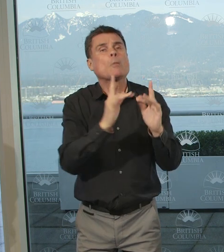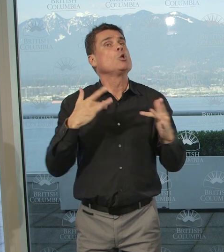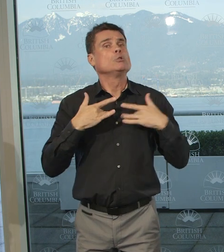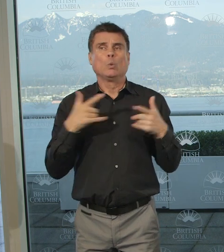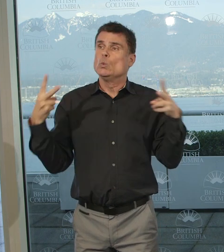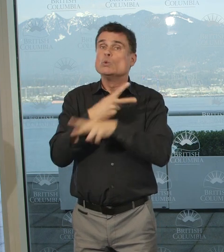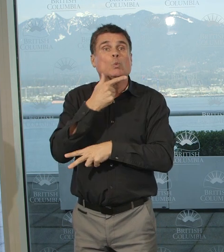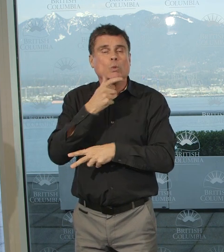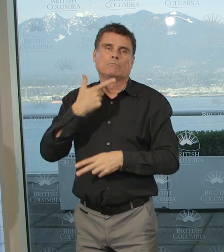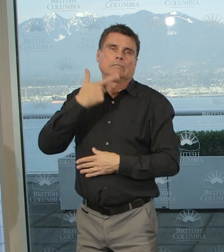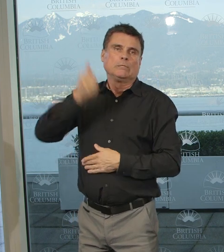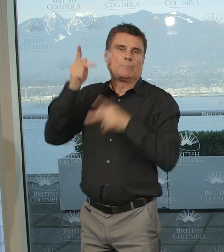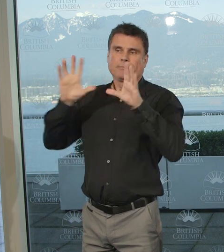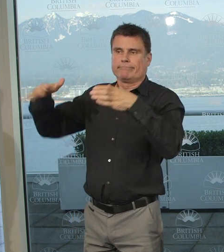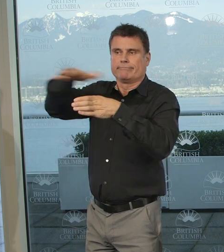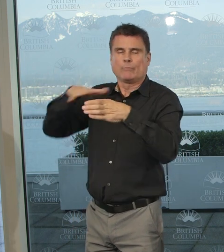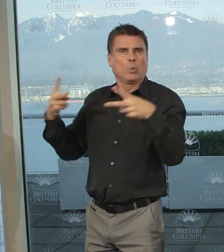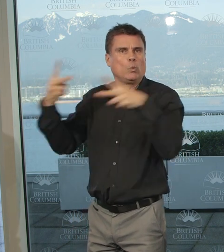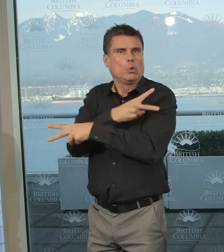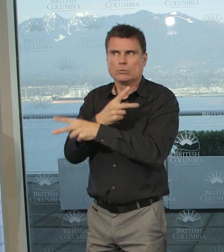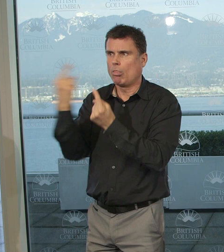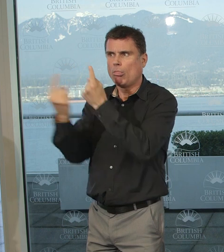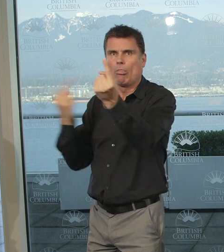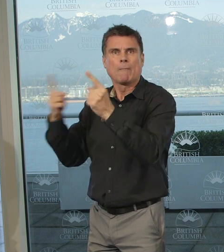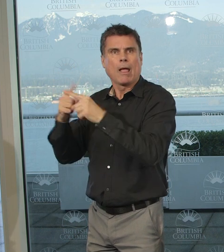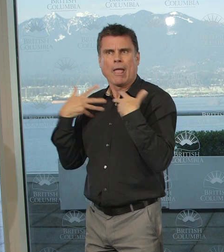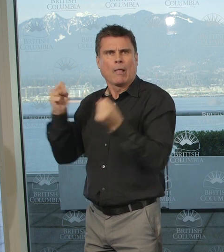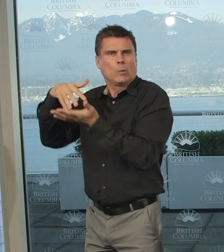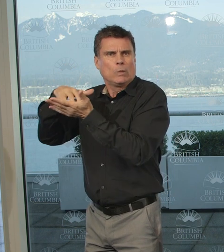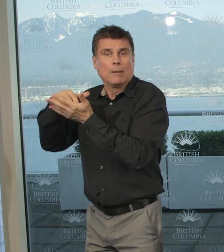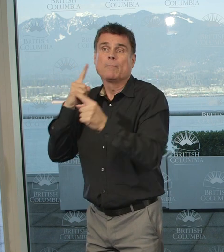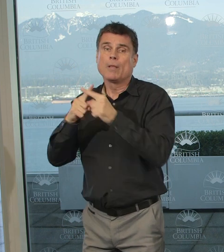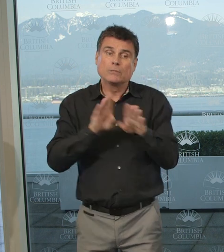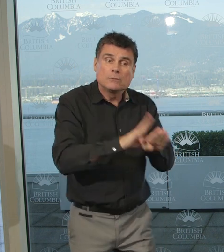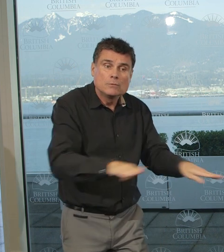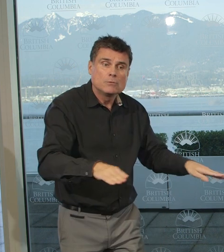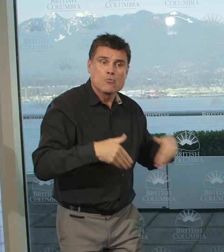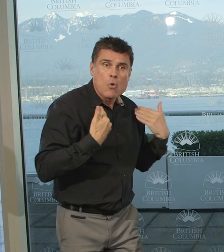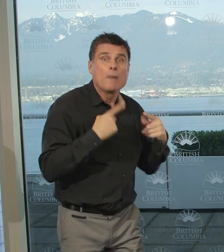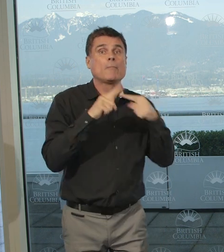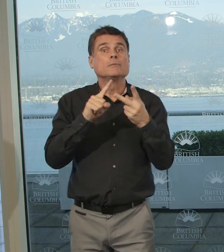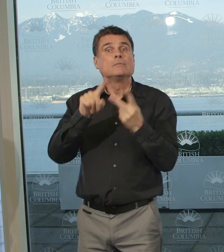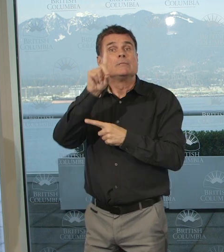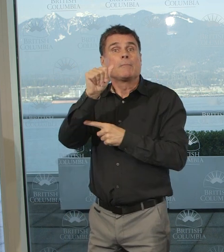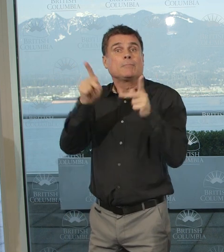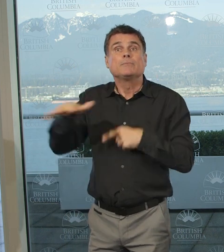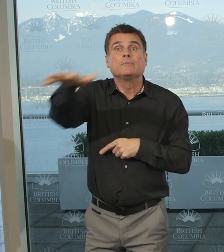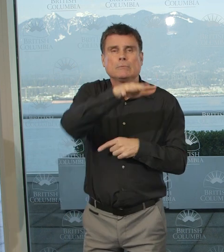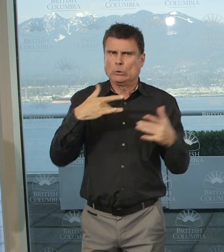with disabilities. And I'm calling on all of us to do what we can as our communities to support everybody.